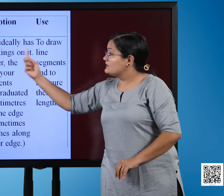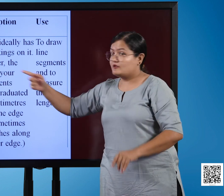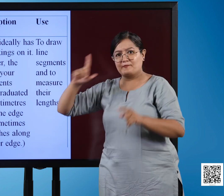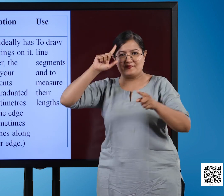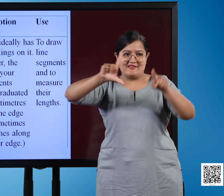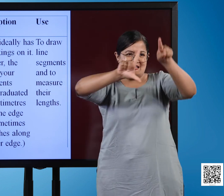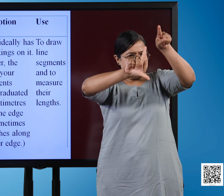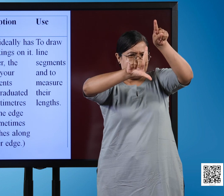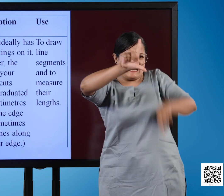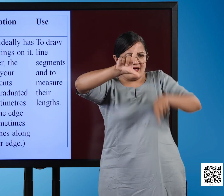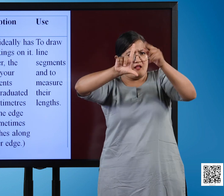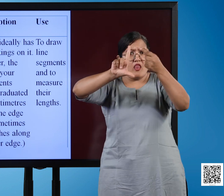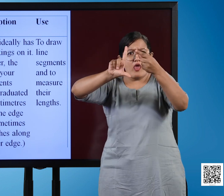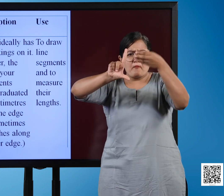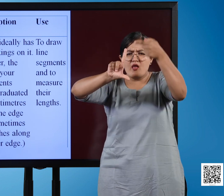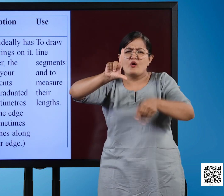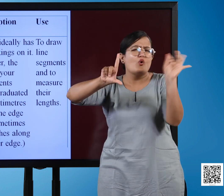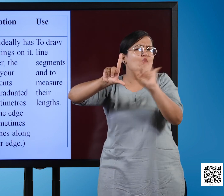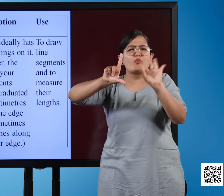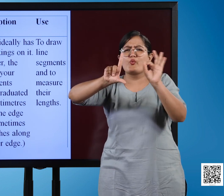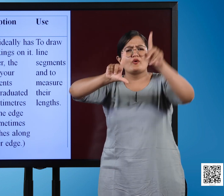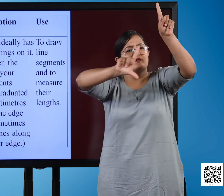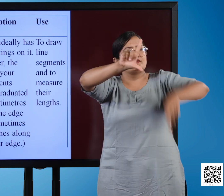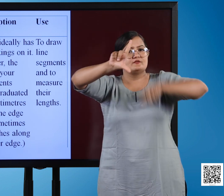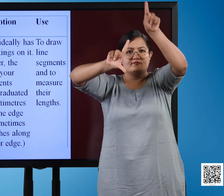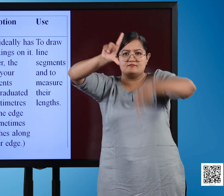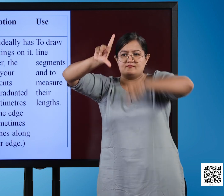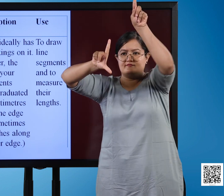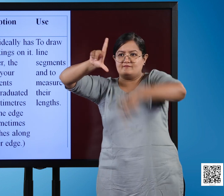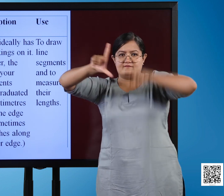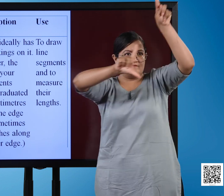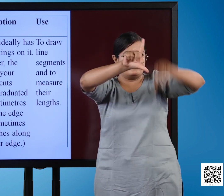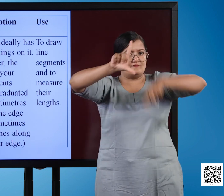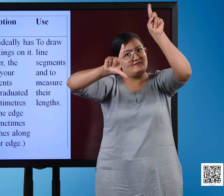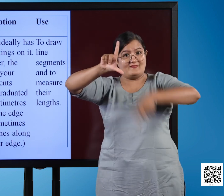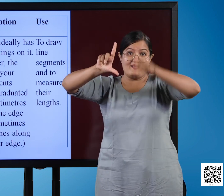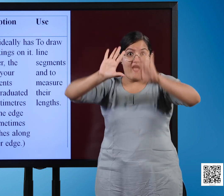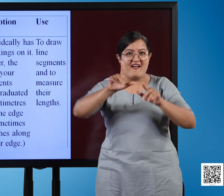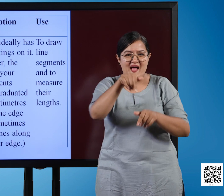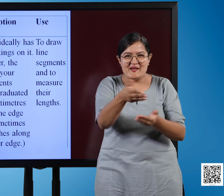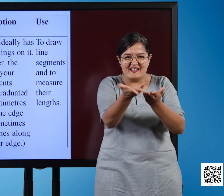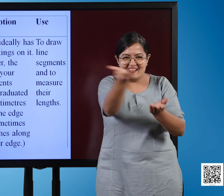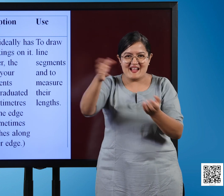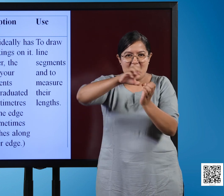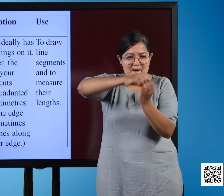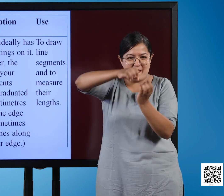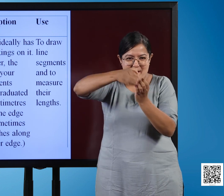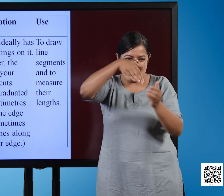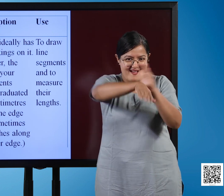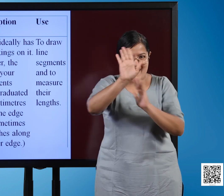A ruler ideally has no markings on it. However, the ruler in your instruments box is